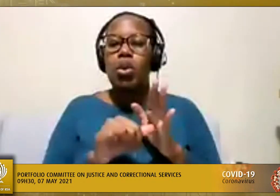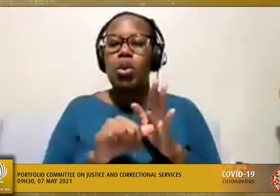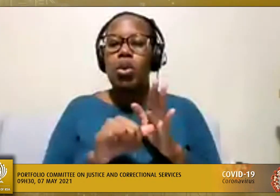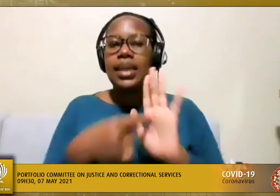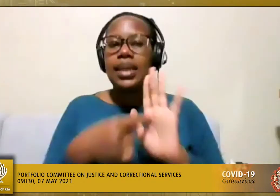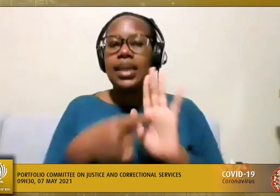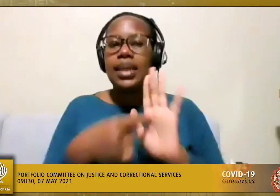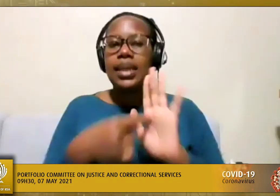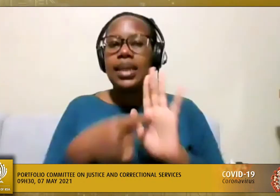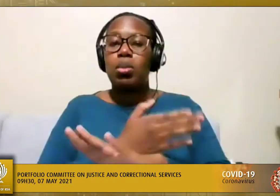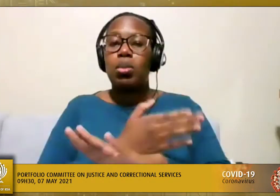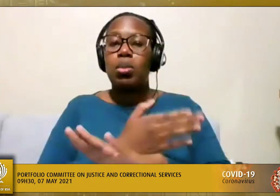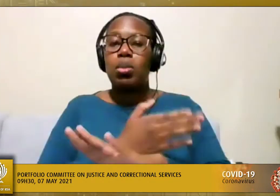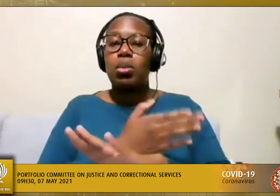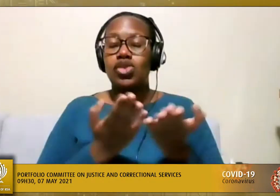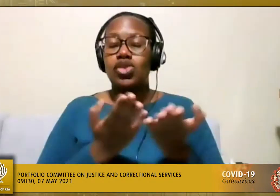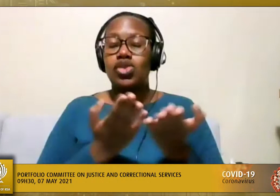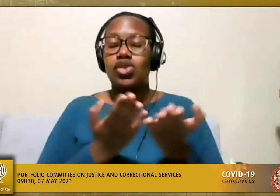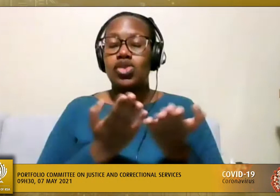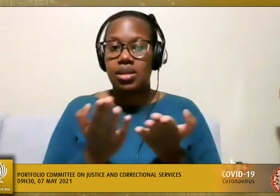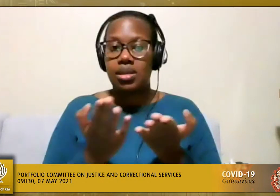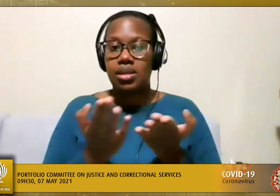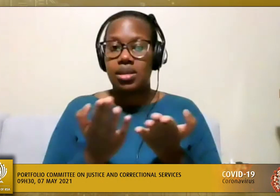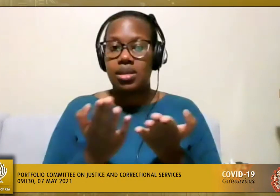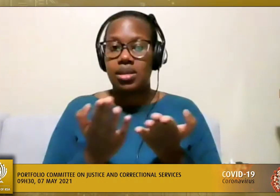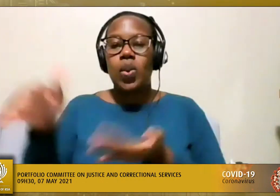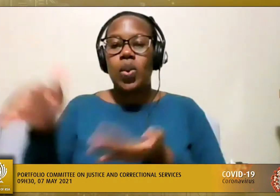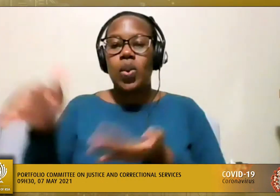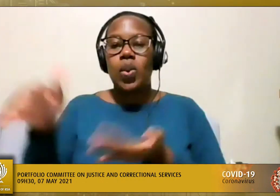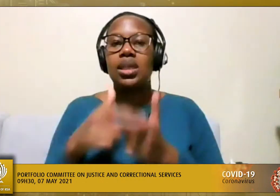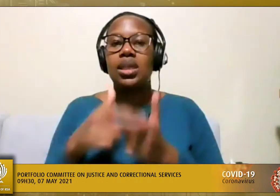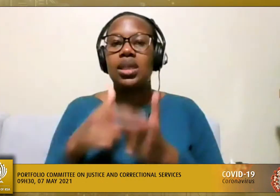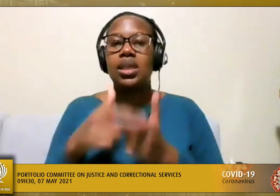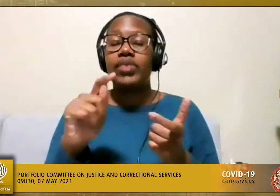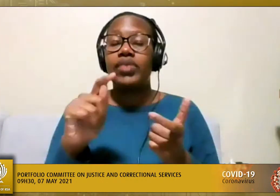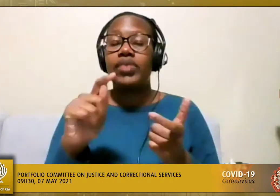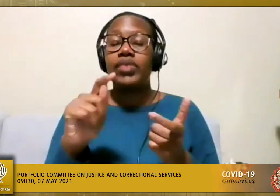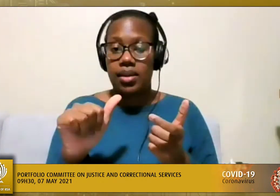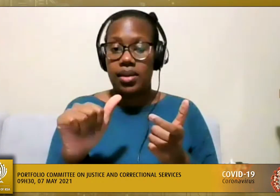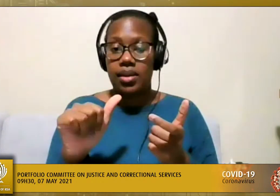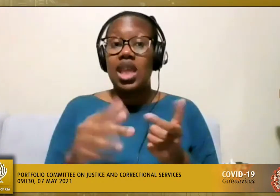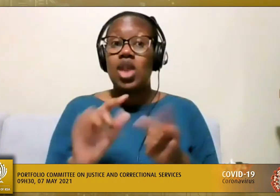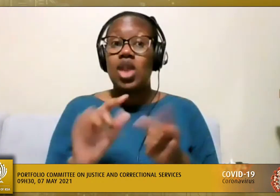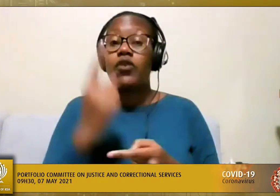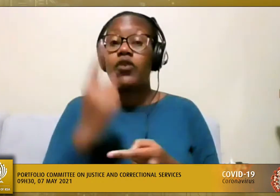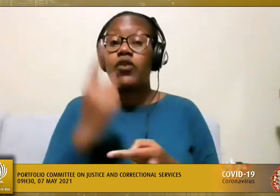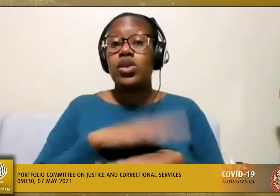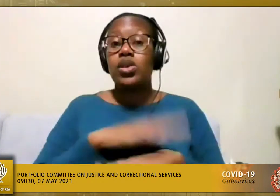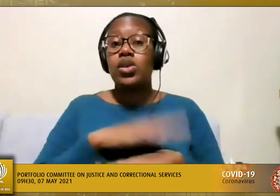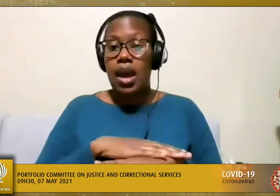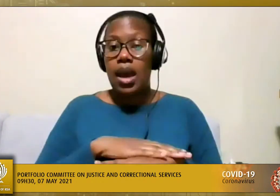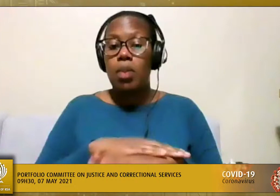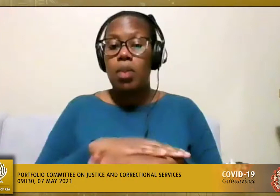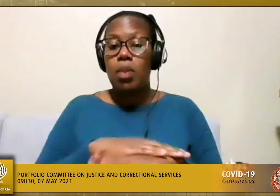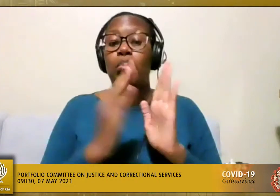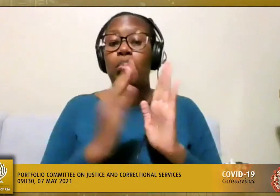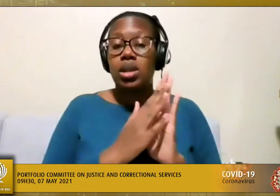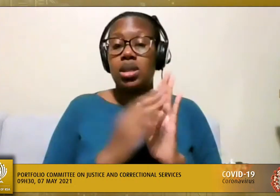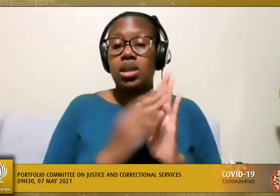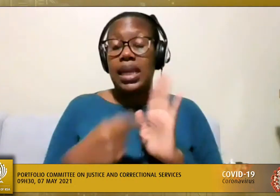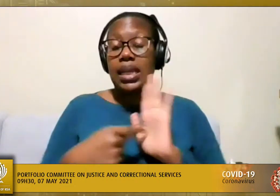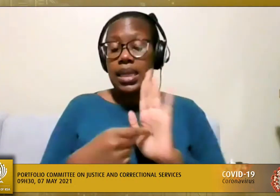improving our services so we're collecting a lot of data and what had happened this was the first time we had put in this indicator and and